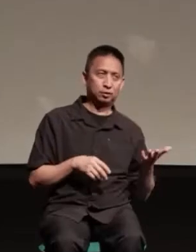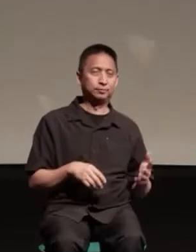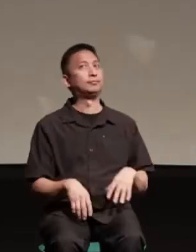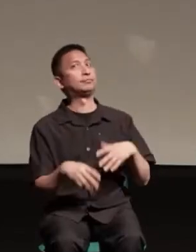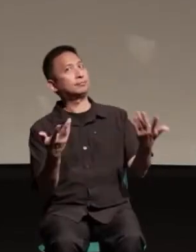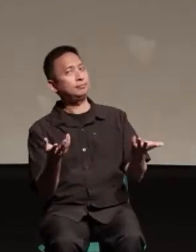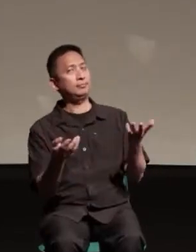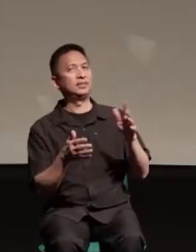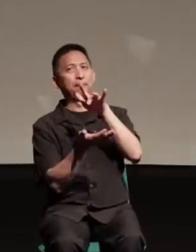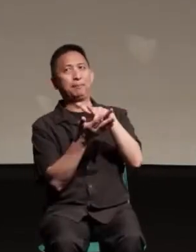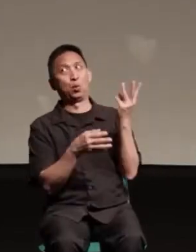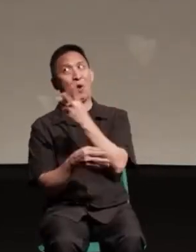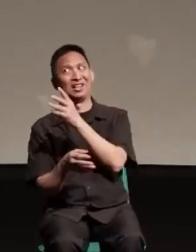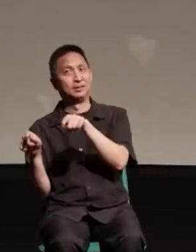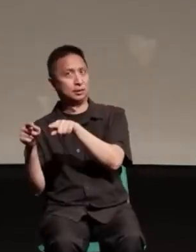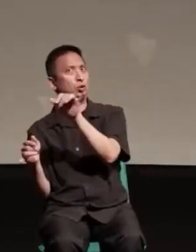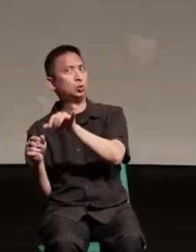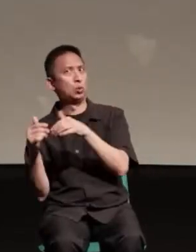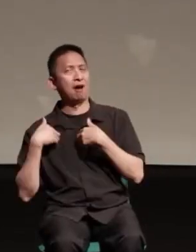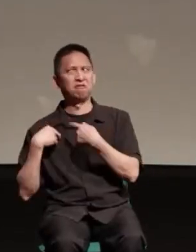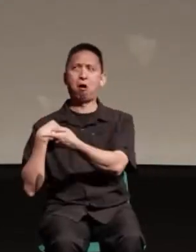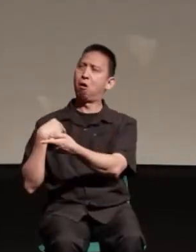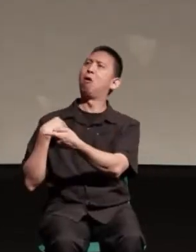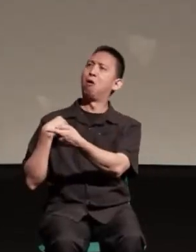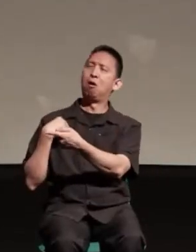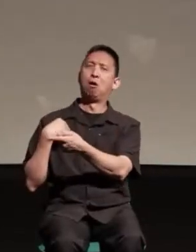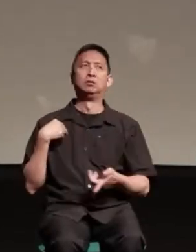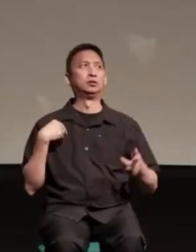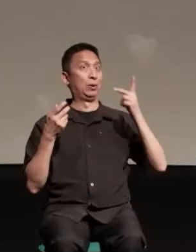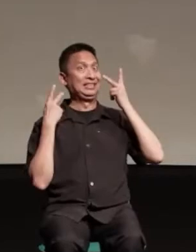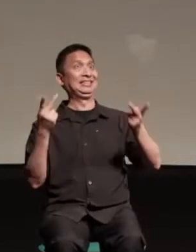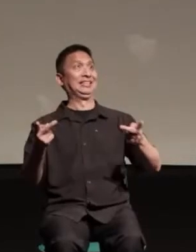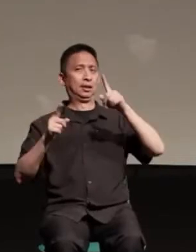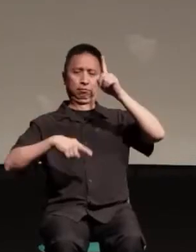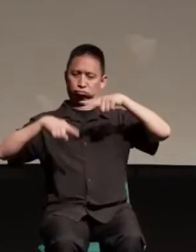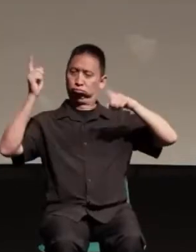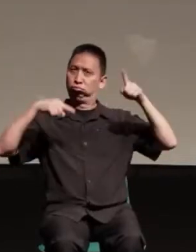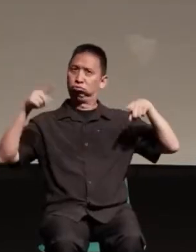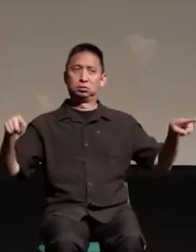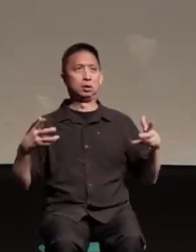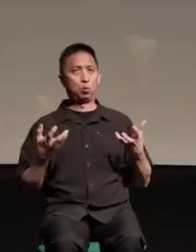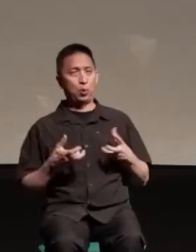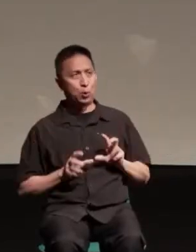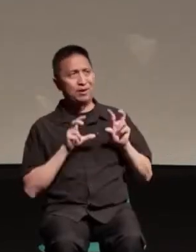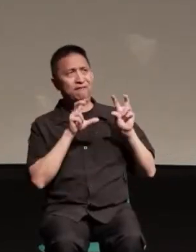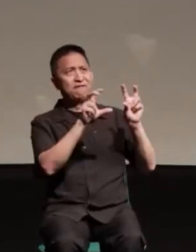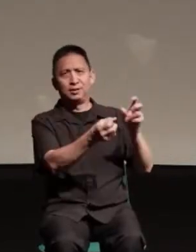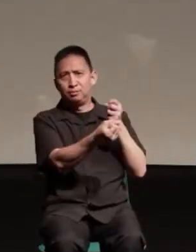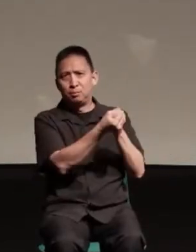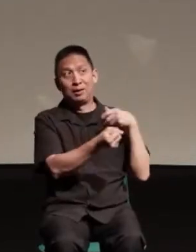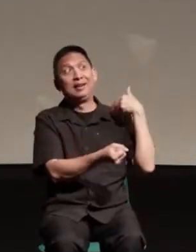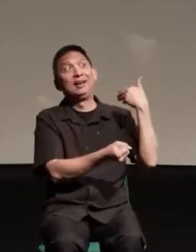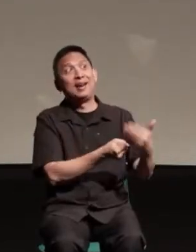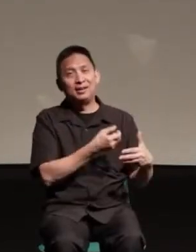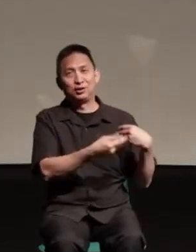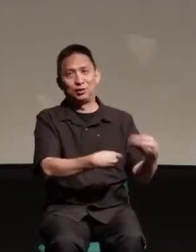Midwest that I think has done great work. Collectively, we are trying to invest in this next generation because we know